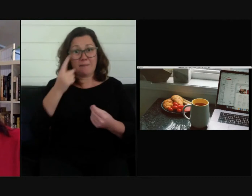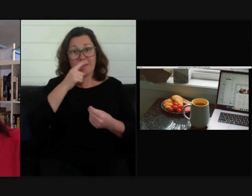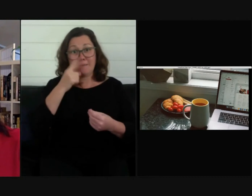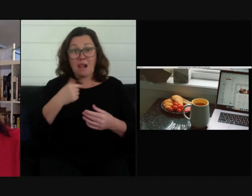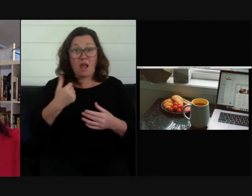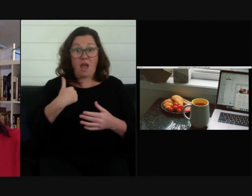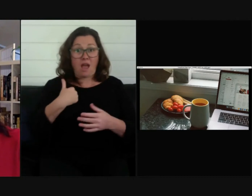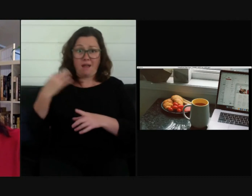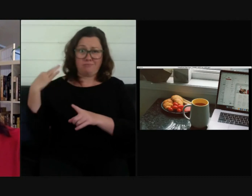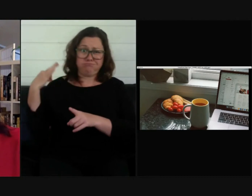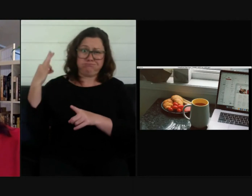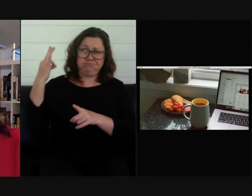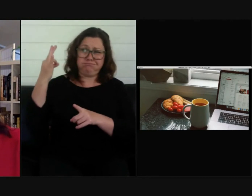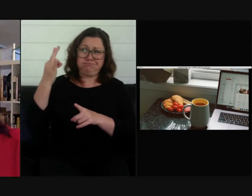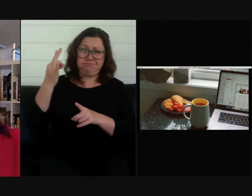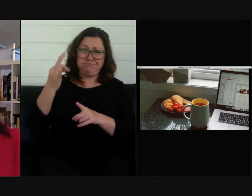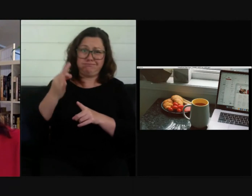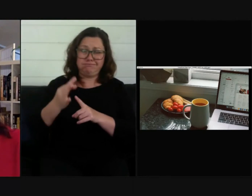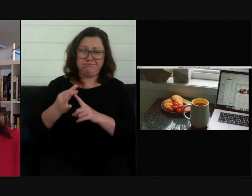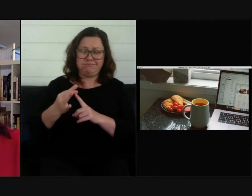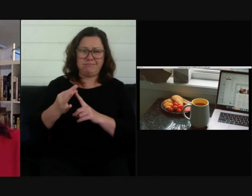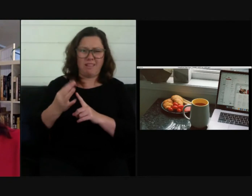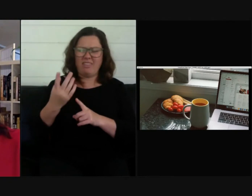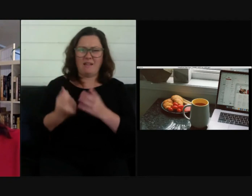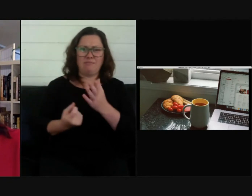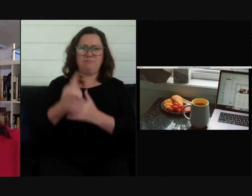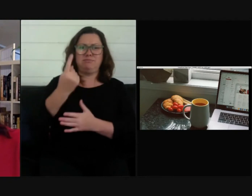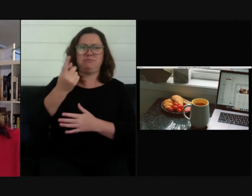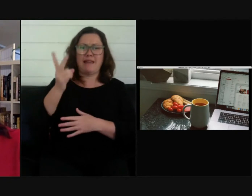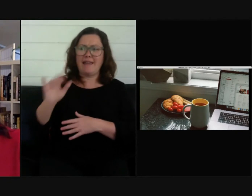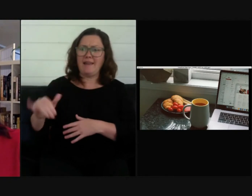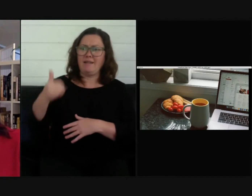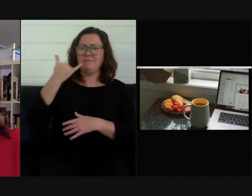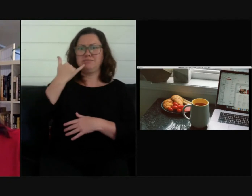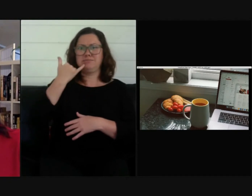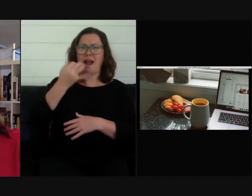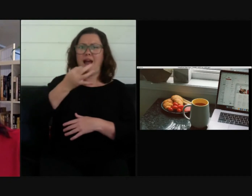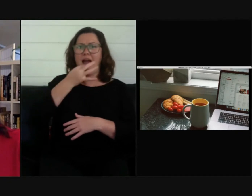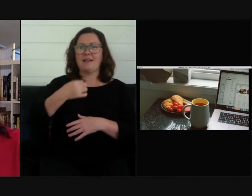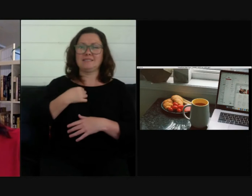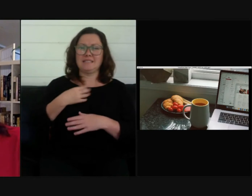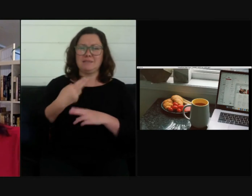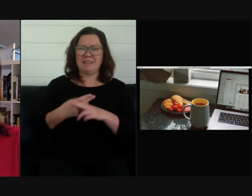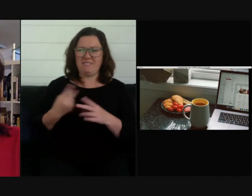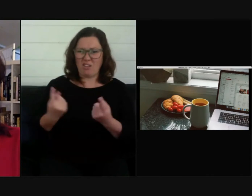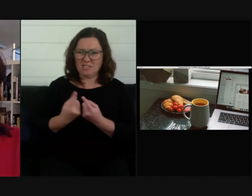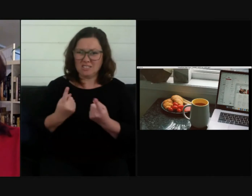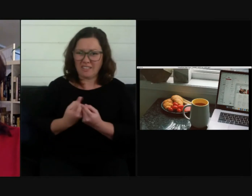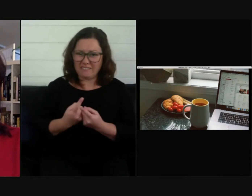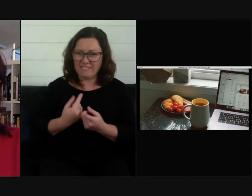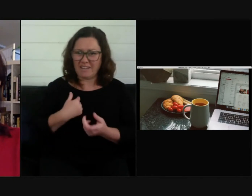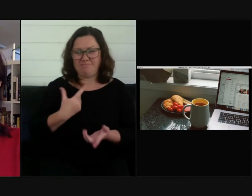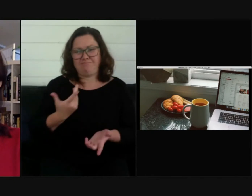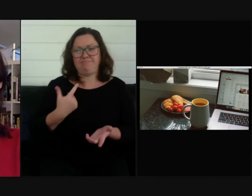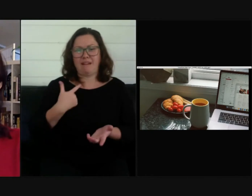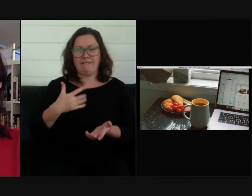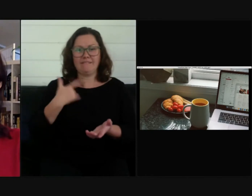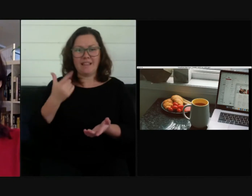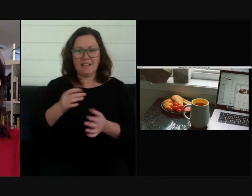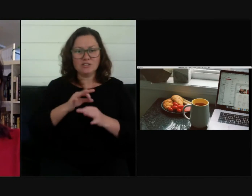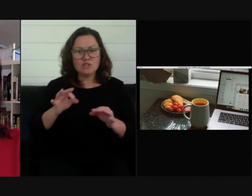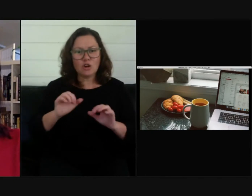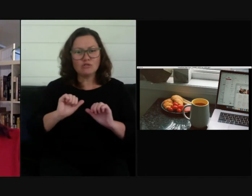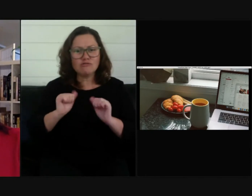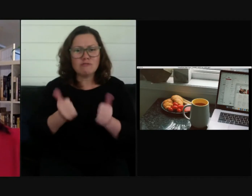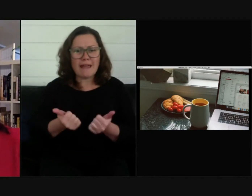and asking me for stuff. And to be honest with you, it's not great. I don't feel like that's creating a